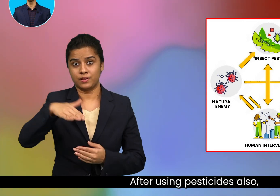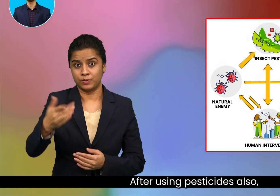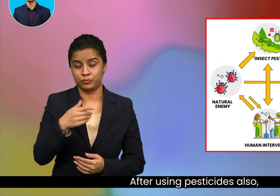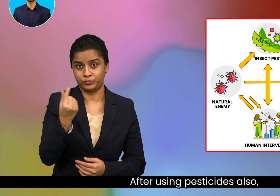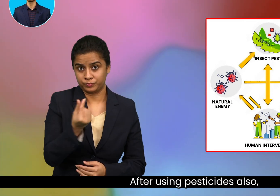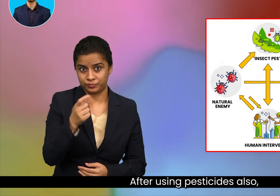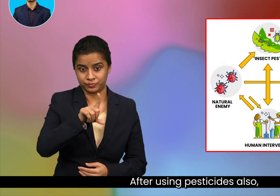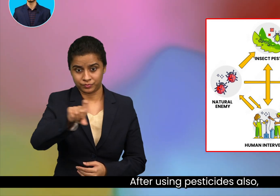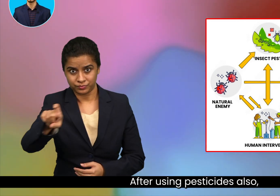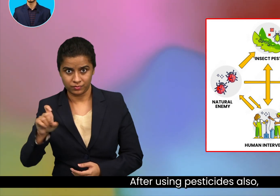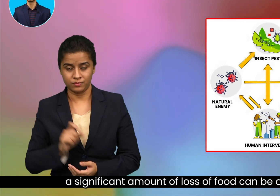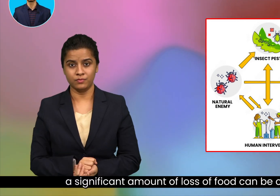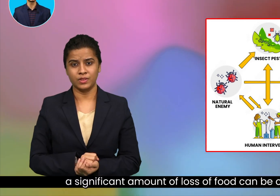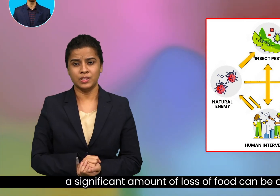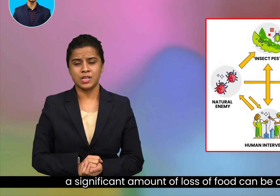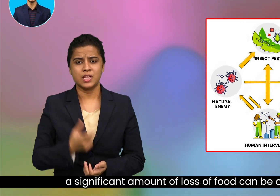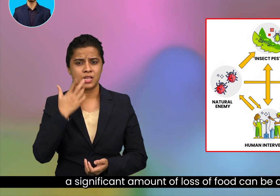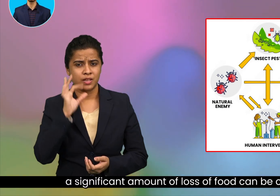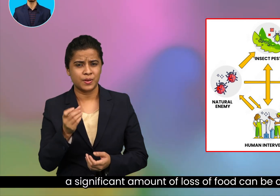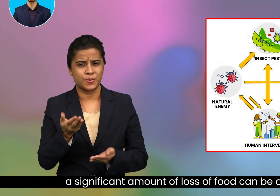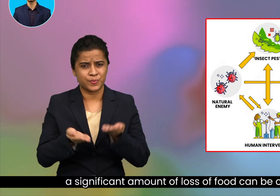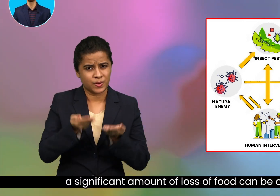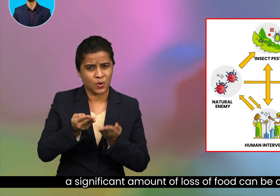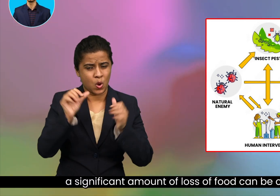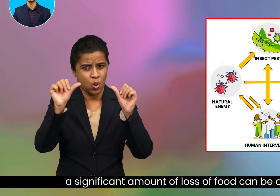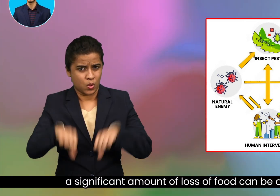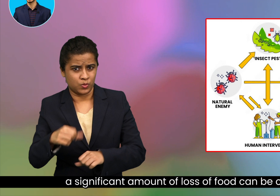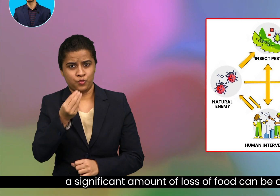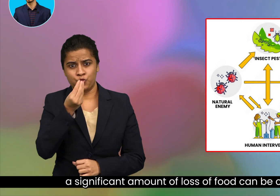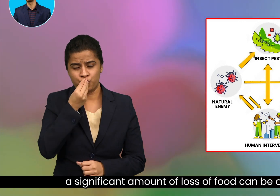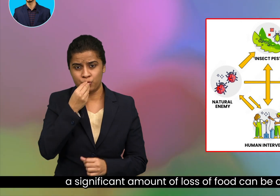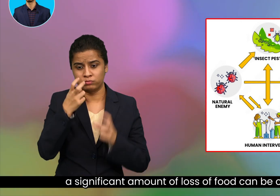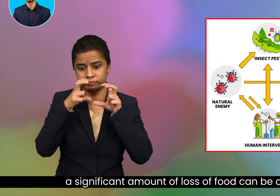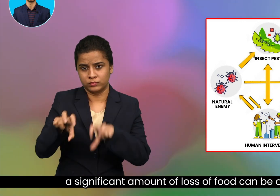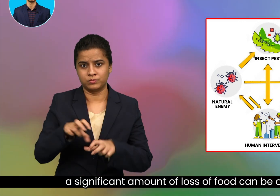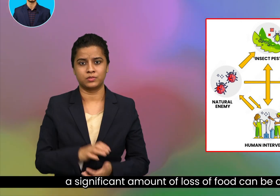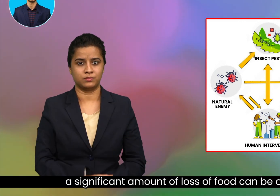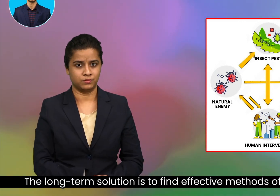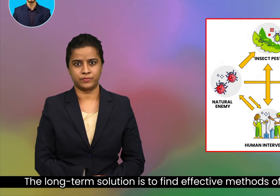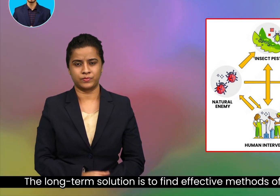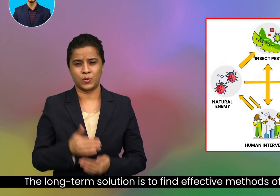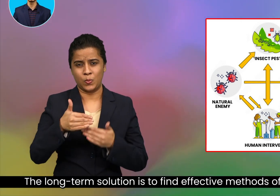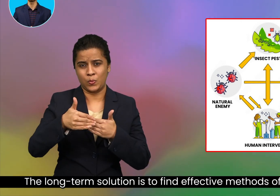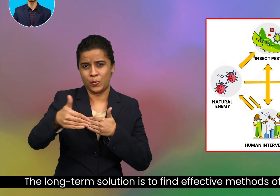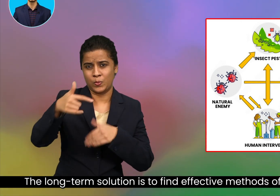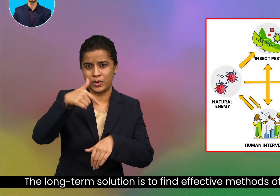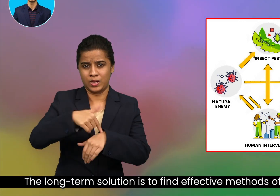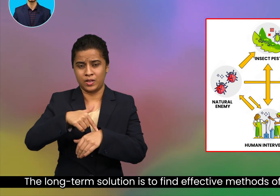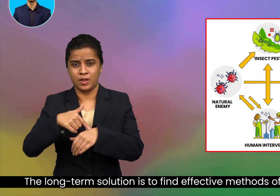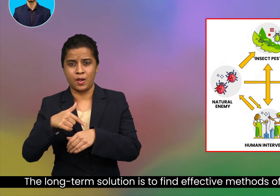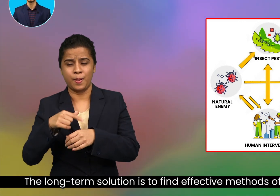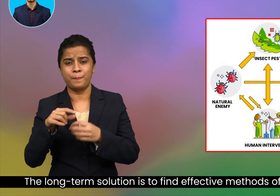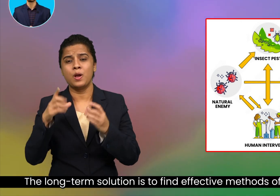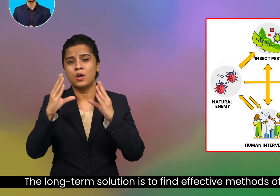After using pesticides also, a significant amount of loss of food can be observed. The long-term solution